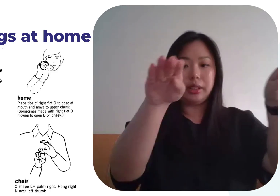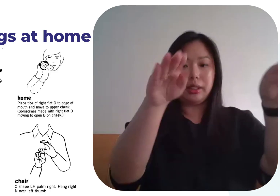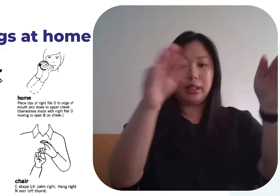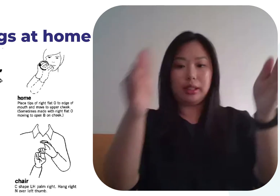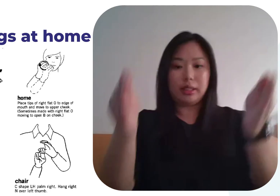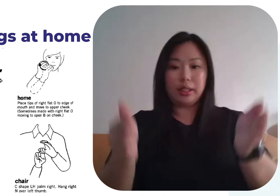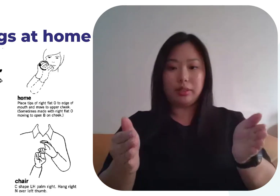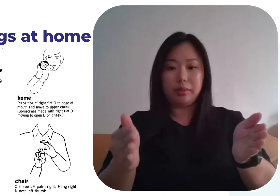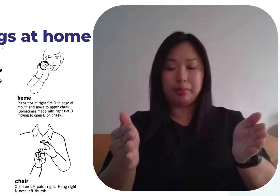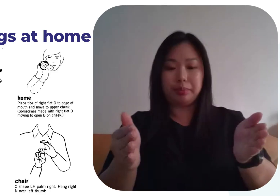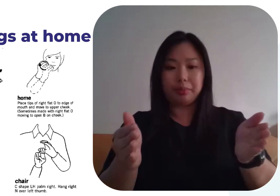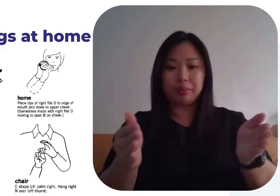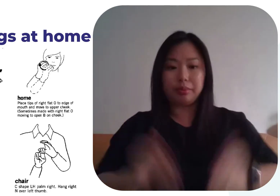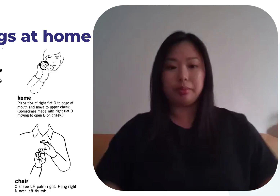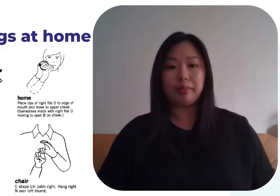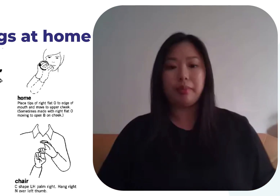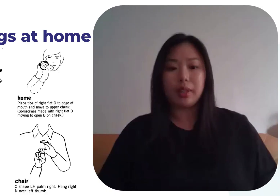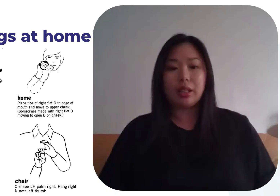Out, then down.